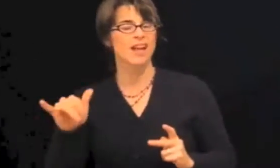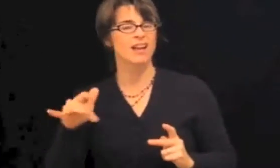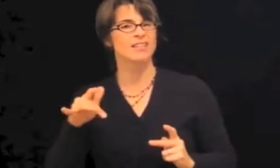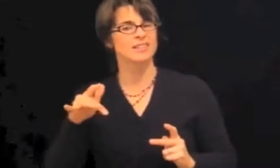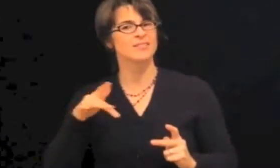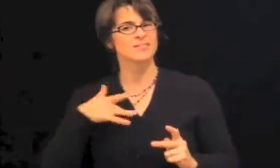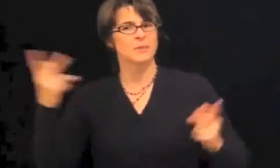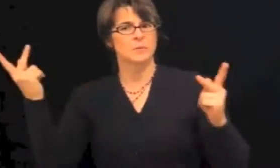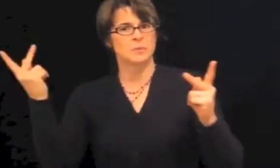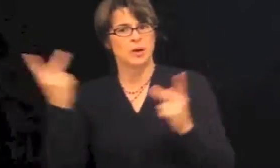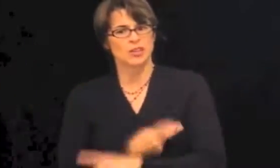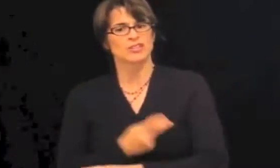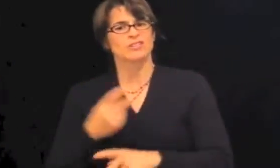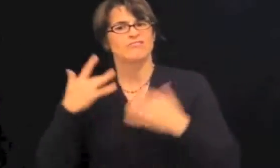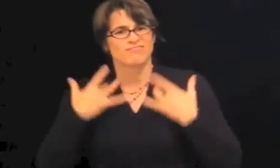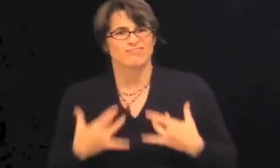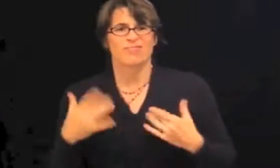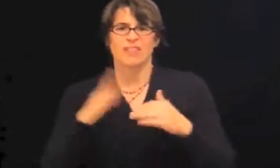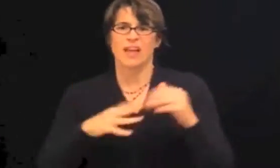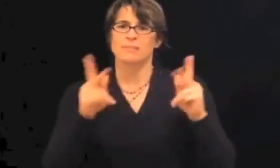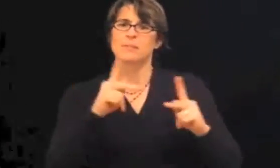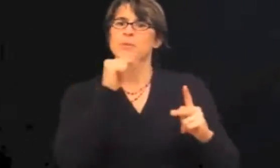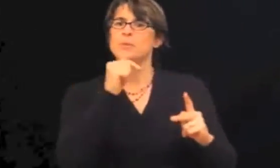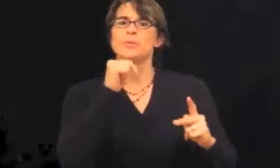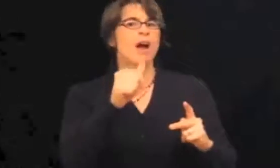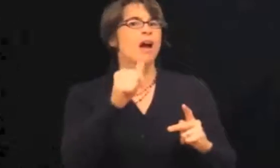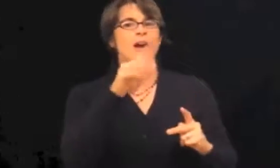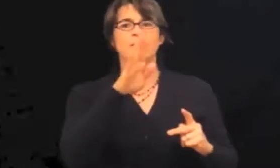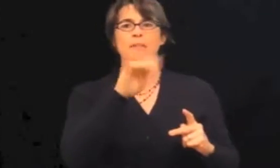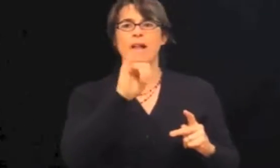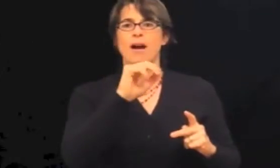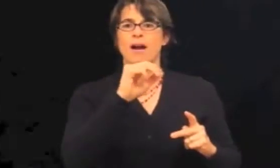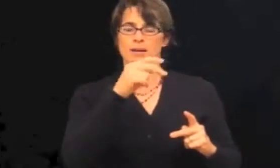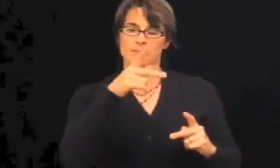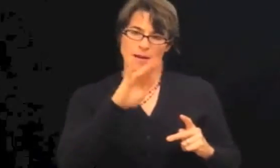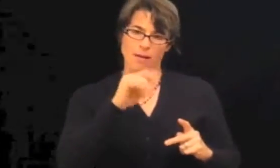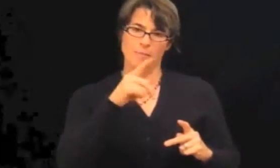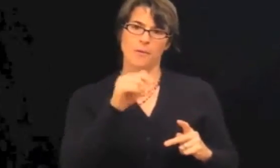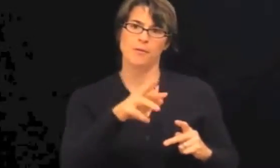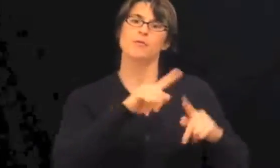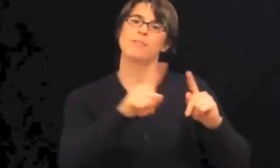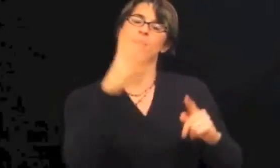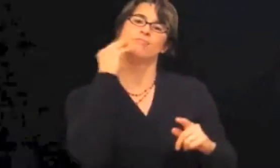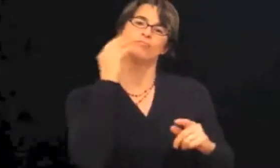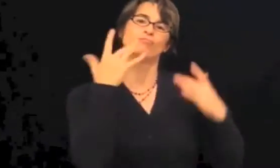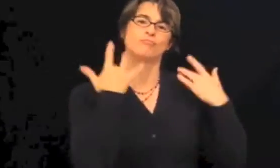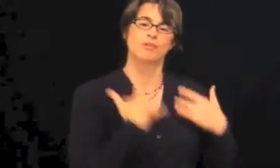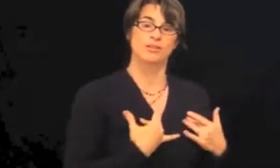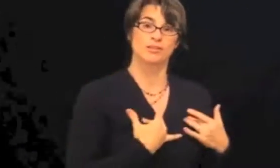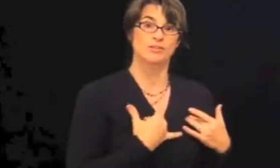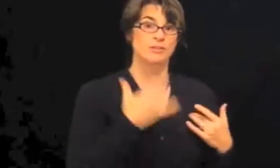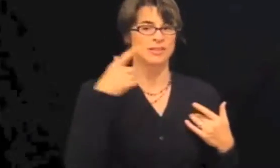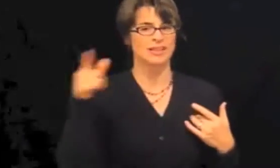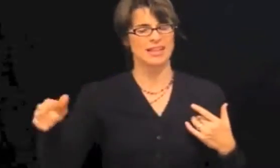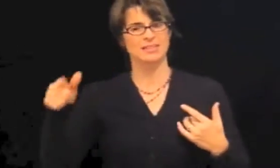Some people with bipolar, but people with bipolar disorder, they feel that, but only a lot worse. They're